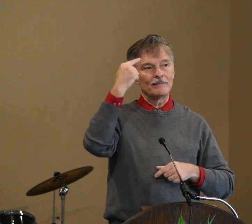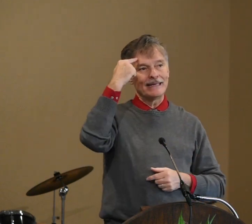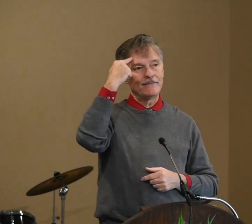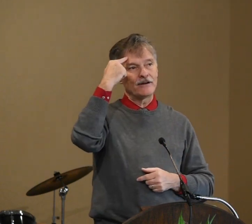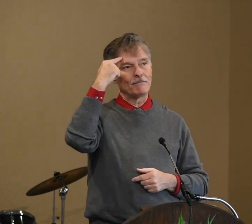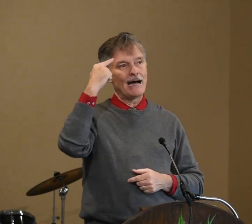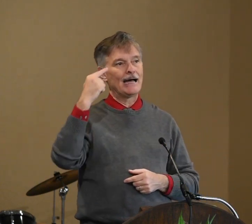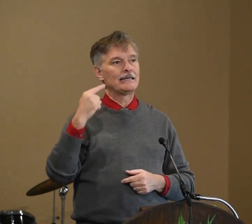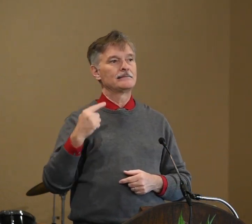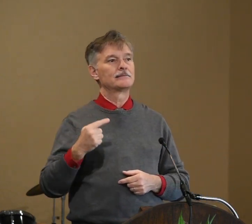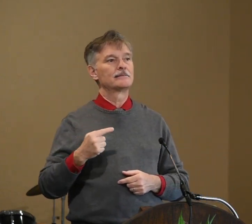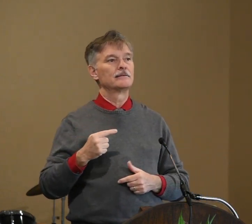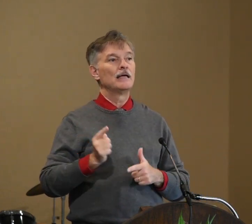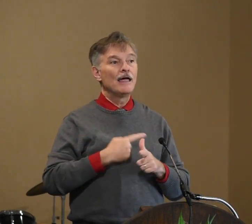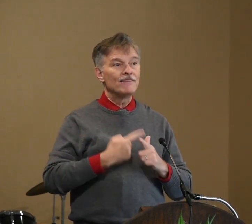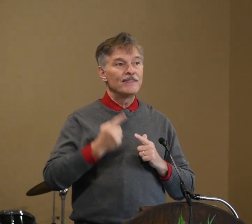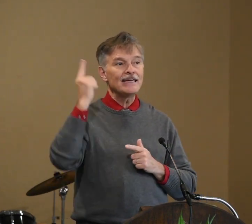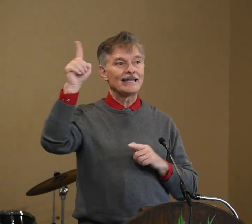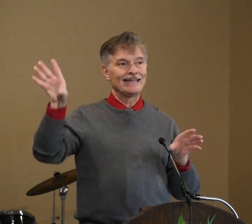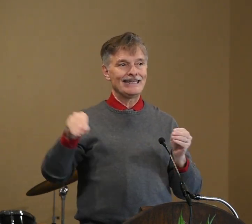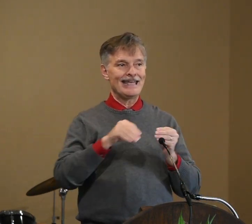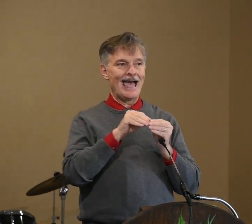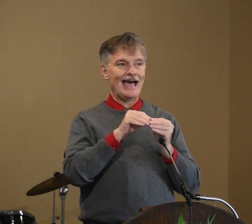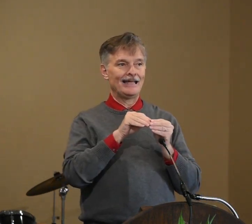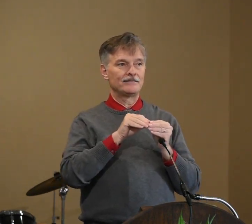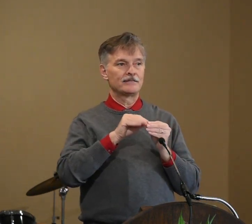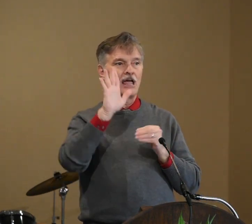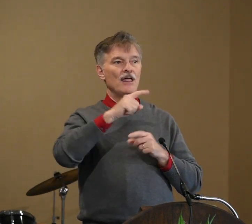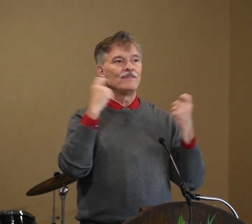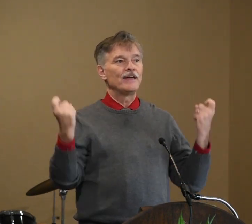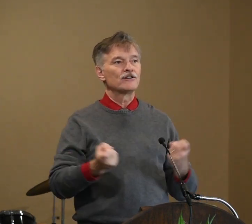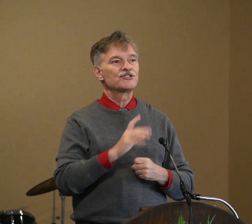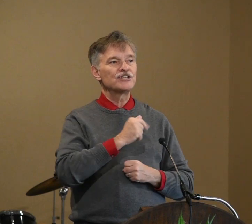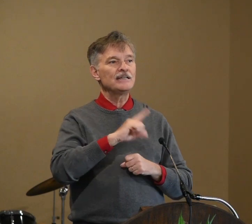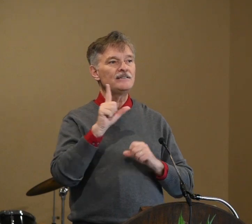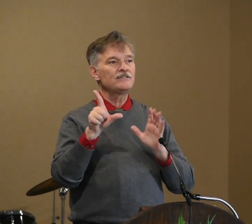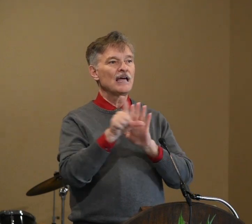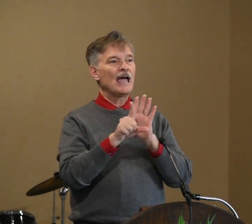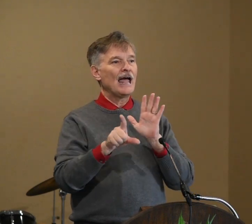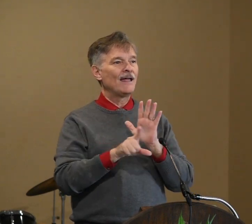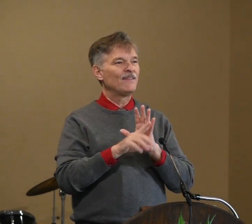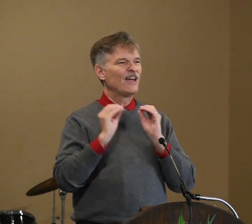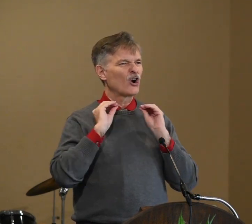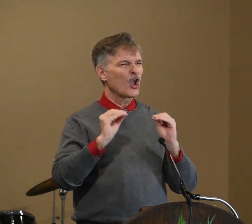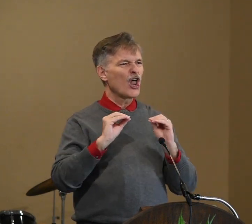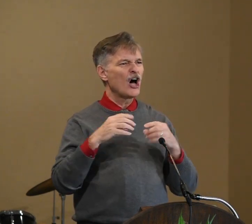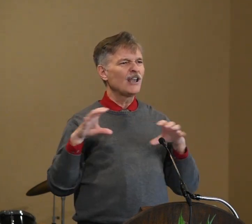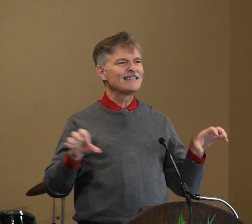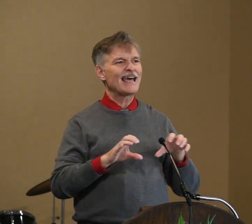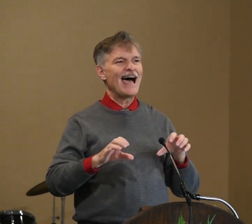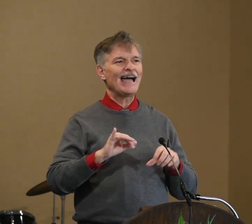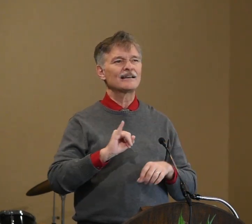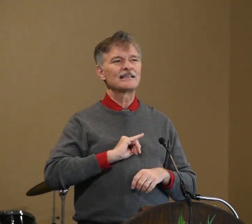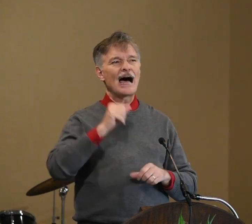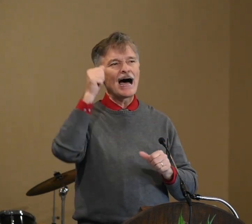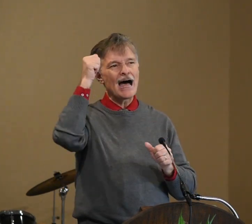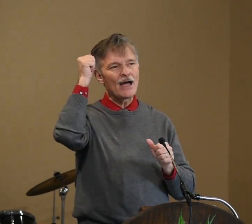them in their minds. Then, he adds, their sins and their lawless acts I